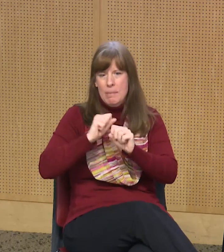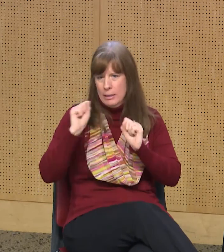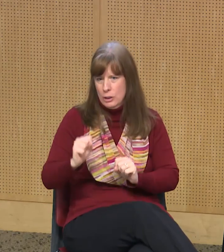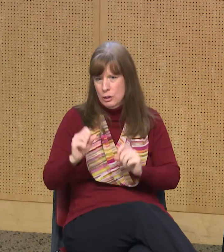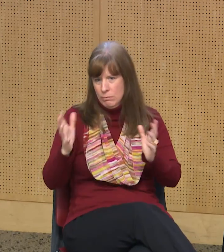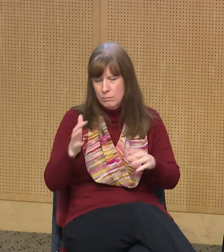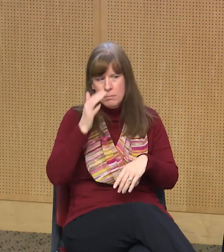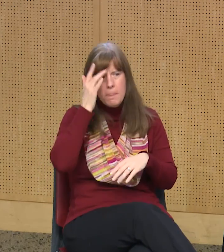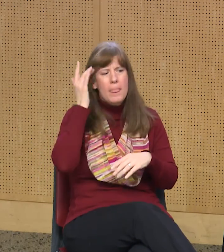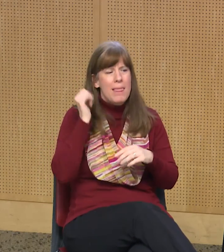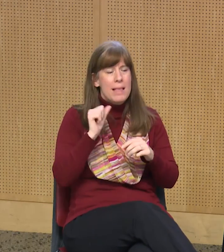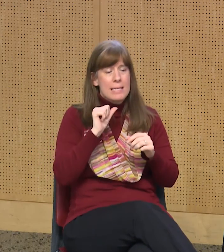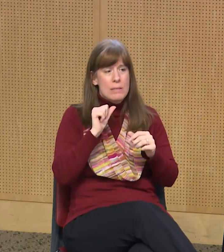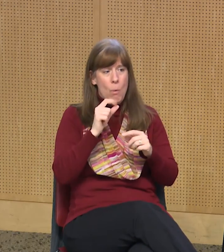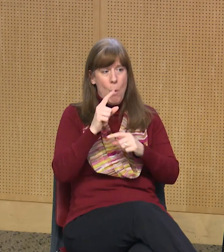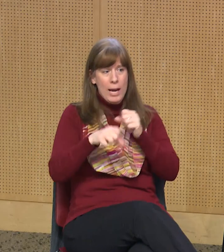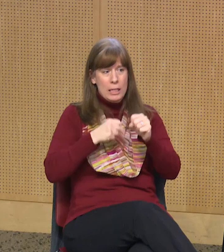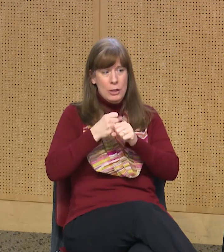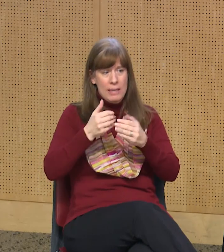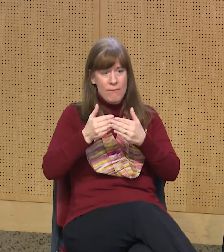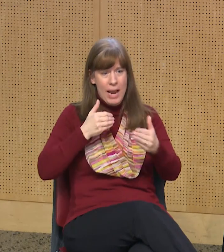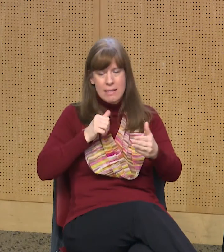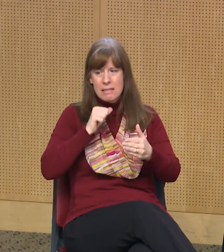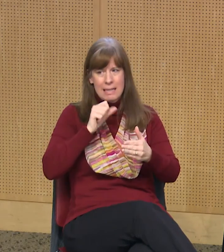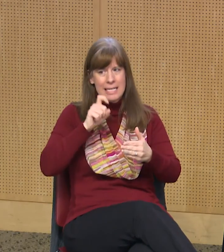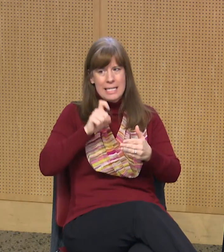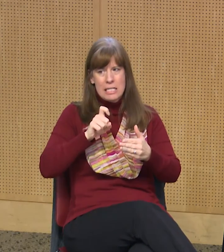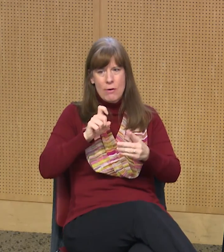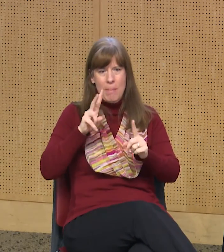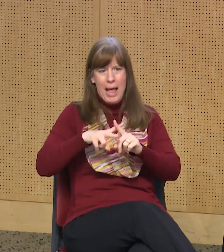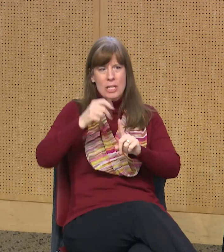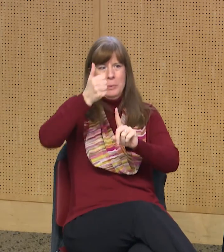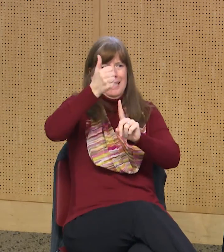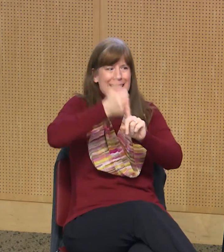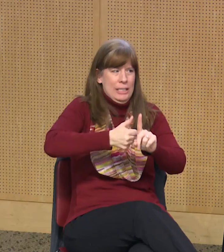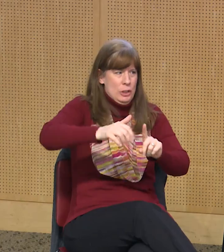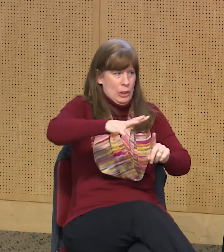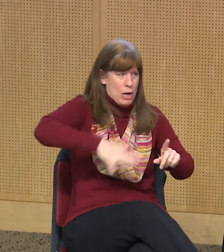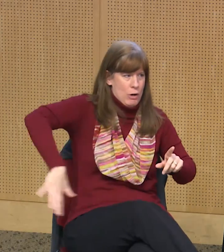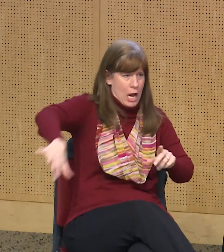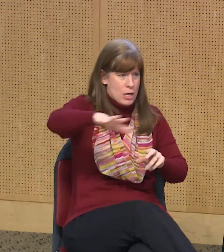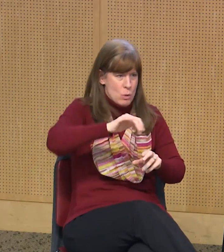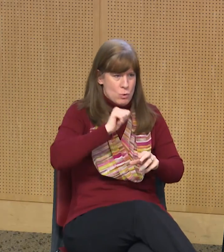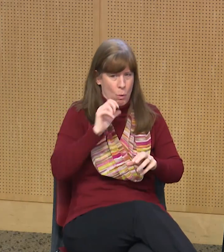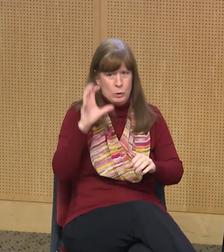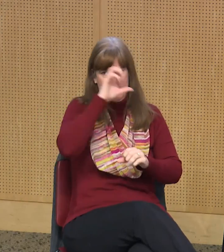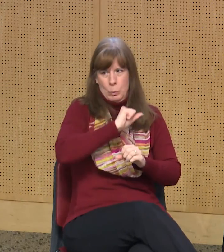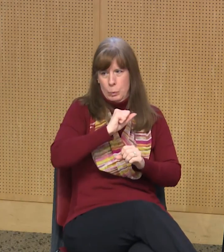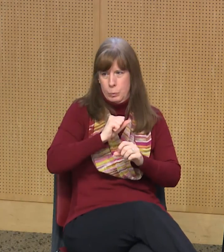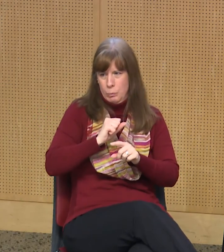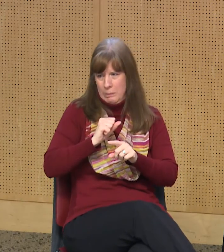each semester. So that 1 year in advance doesn't necessarily apply to every space here on campus, so don't assume